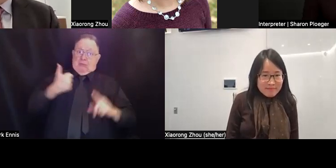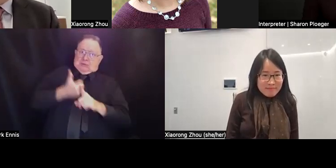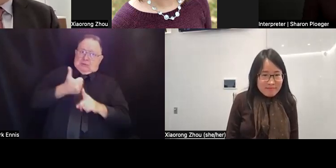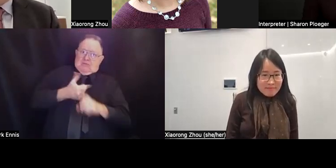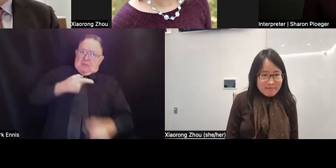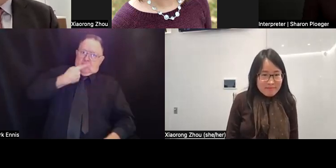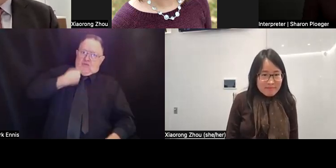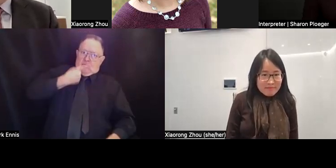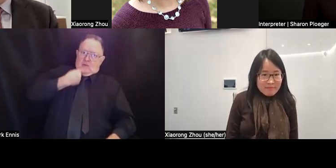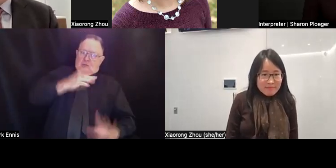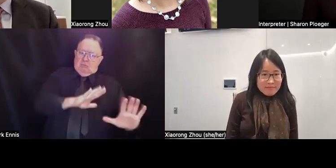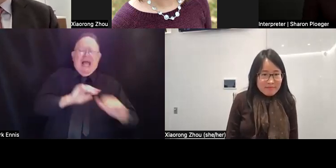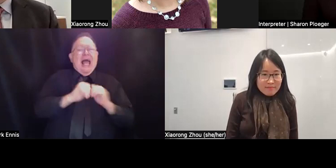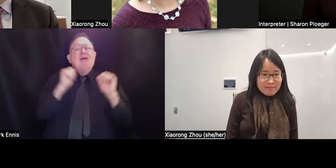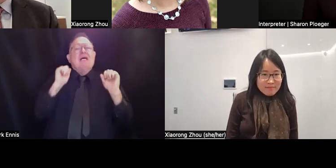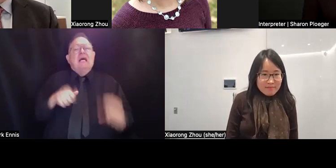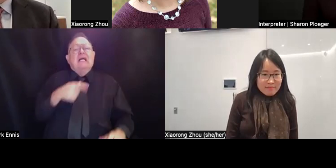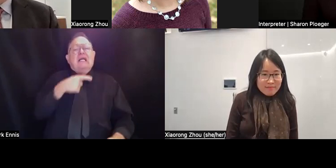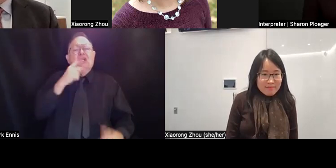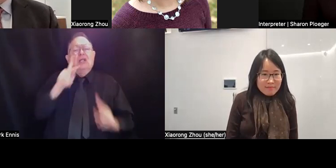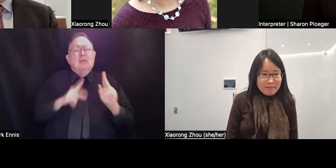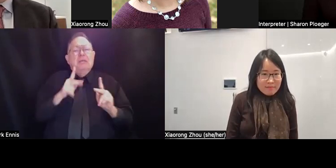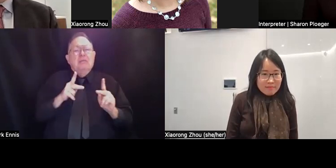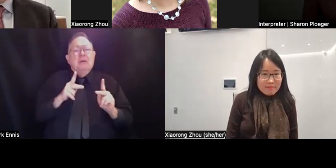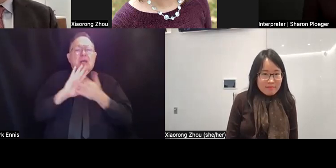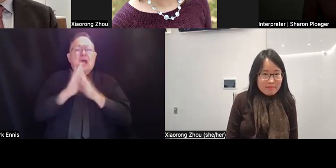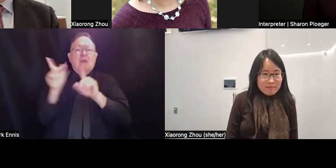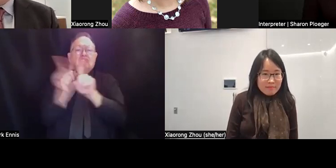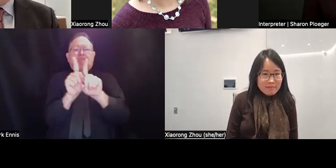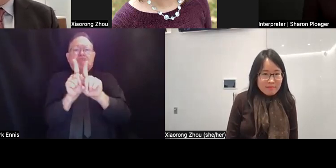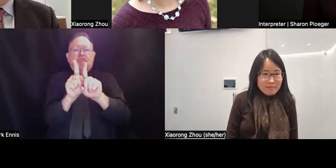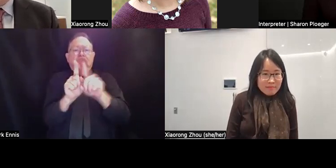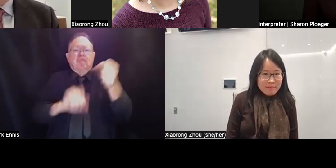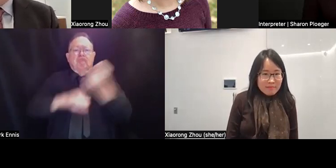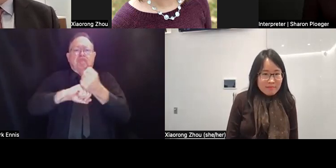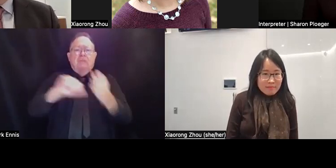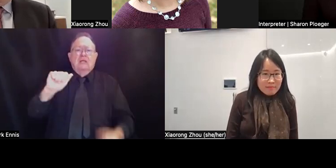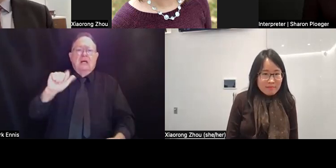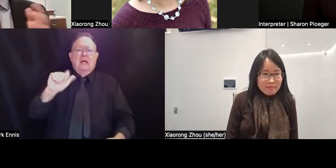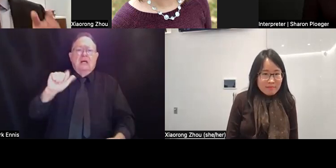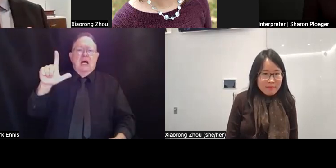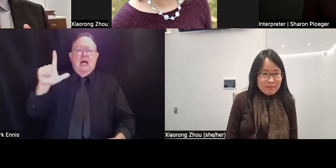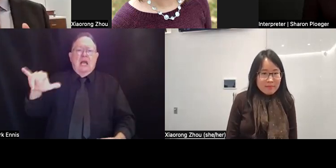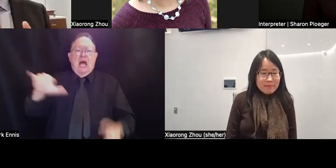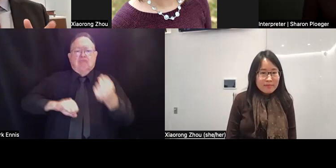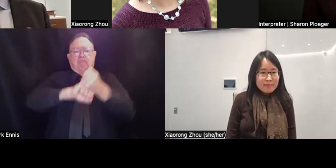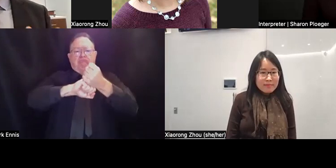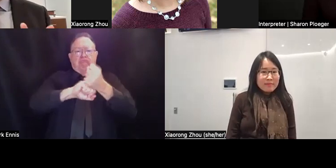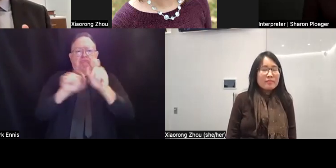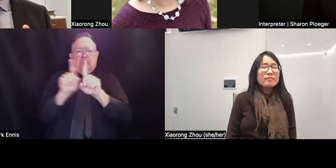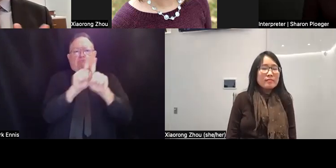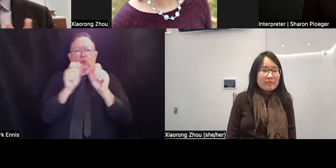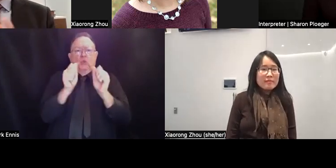hearing people best be allies to deaf people? And maybe we can talk about that in the